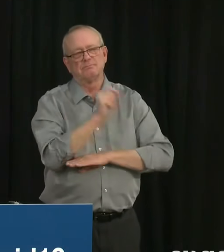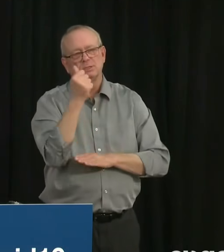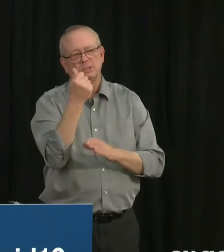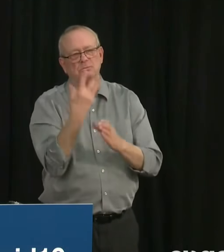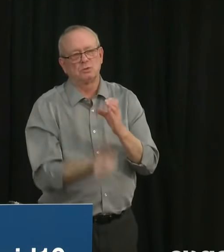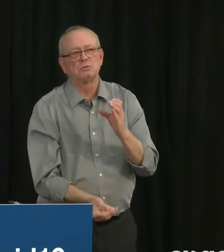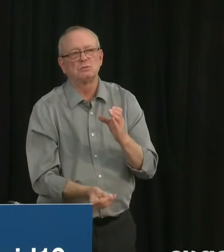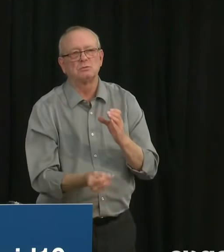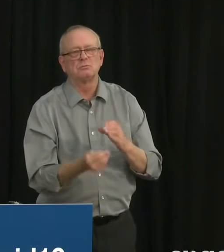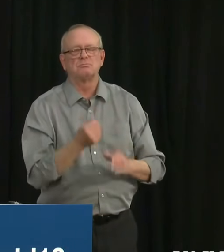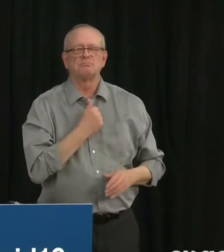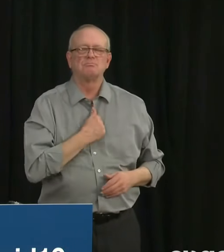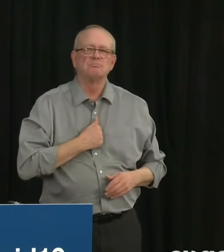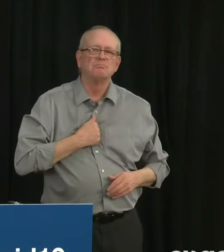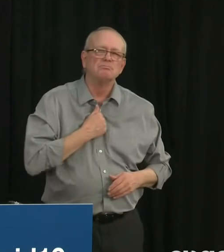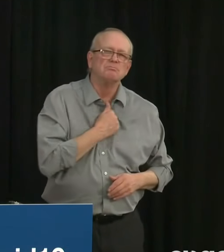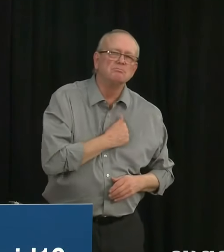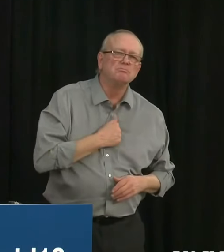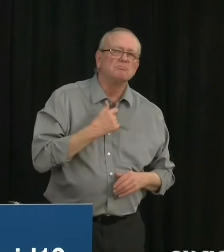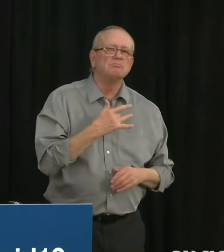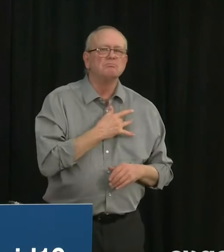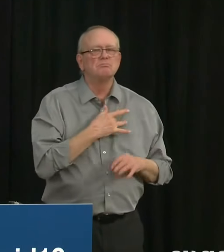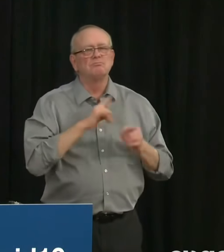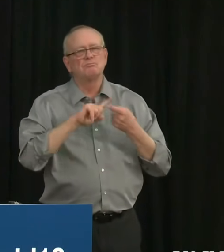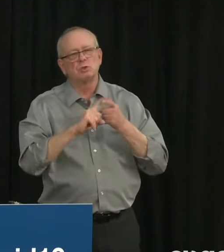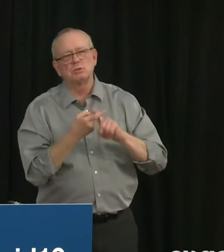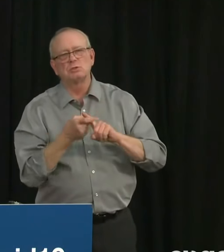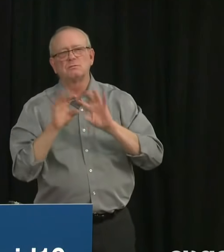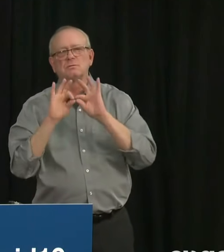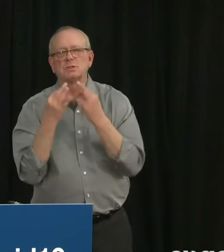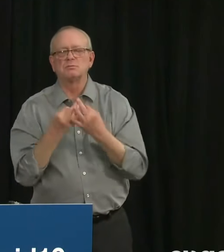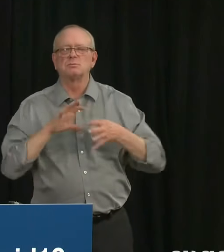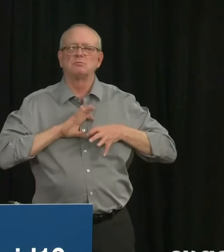the loved ones and friends who are mourning these lives lost.